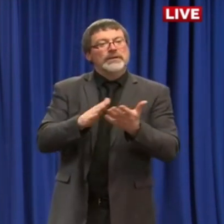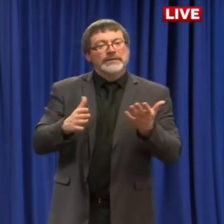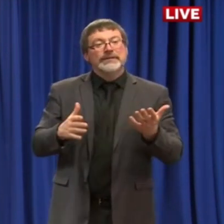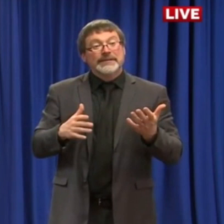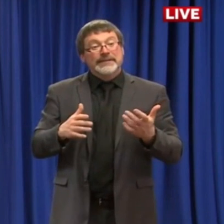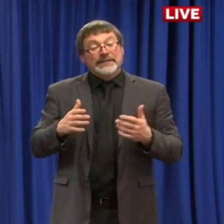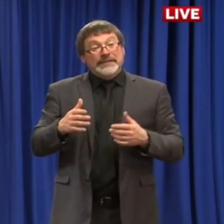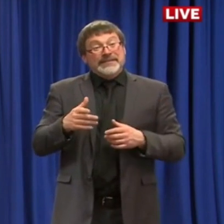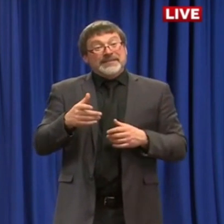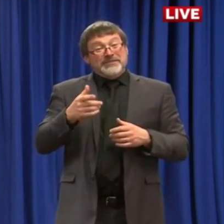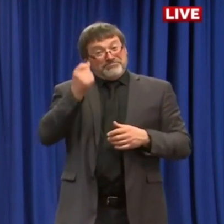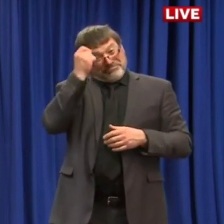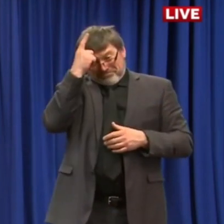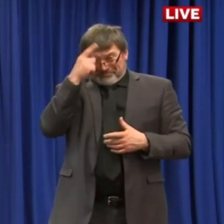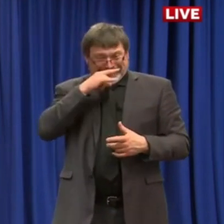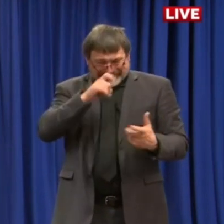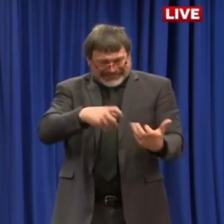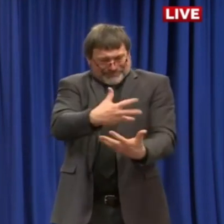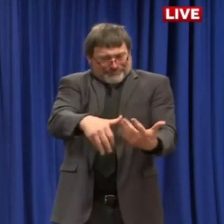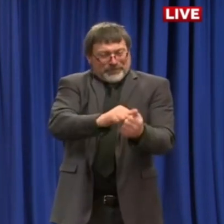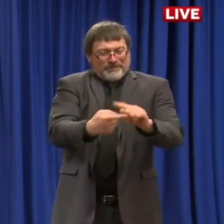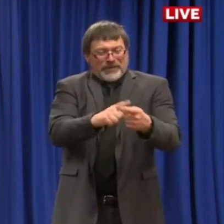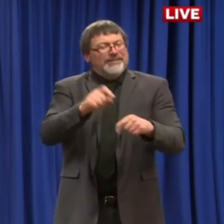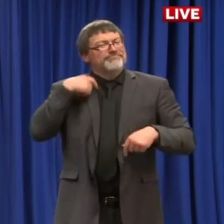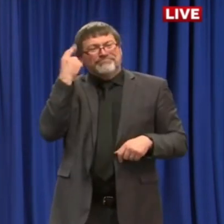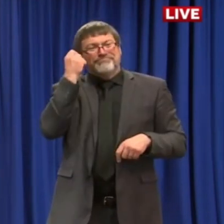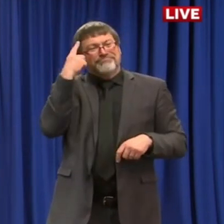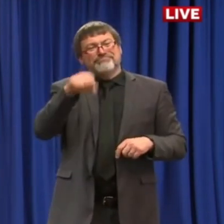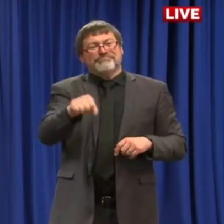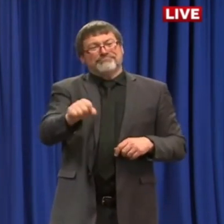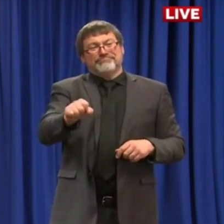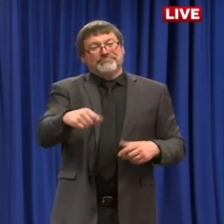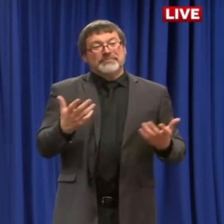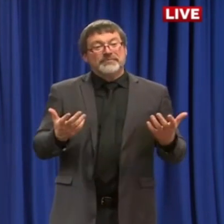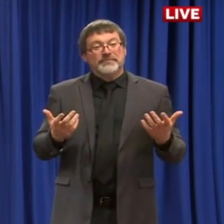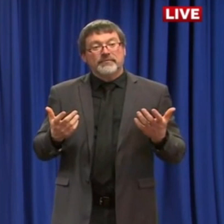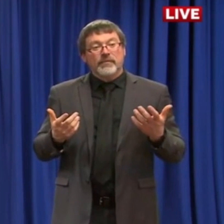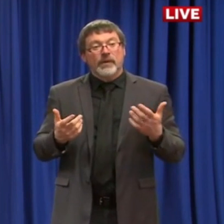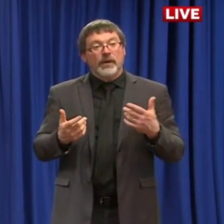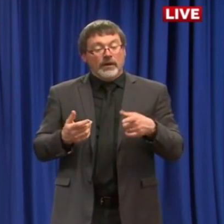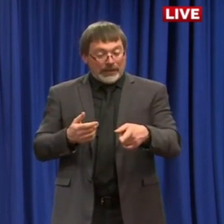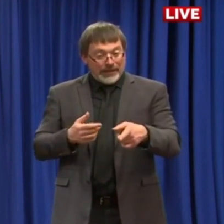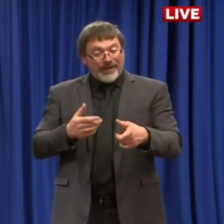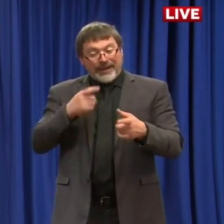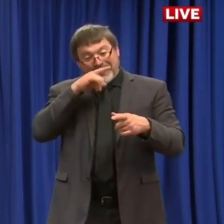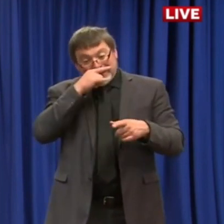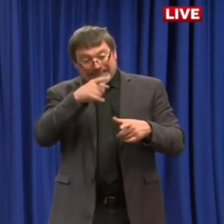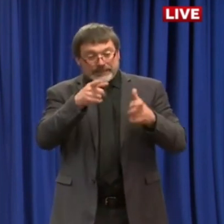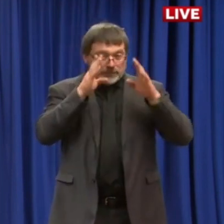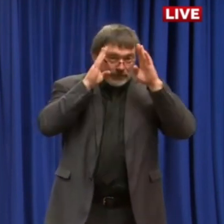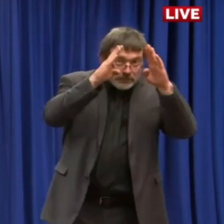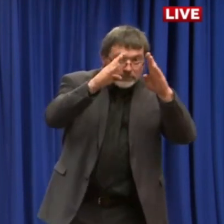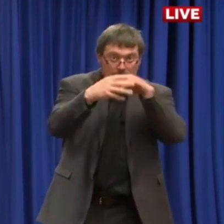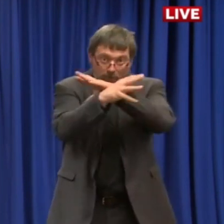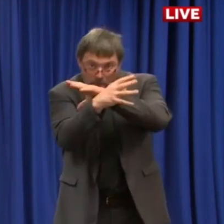to thrive, it really creates a gap in the ability of the child sometimes to focus, to get certain things done, to follow all the way through, to